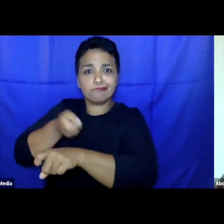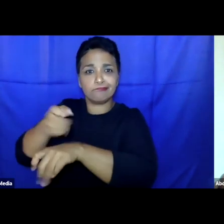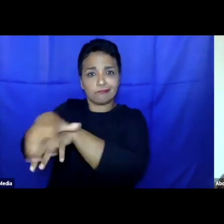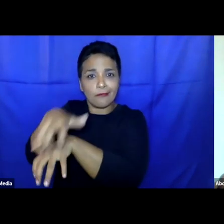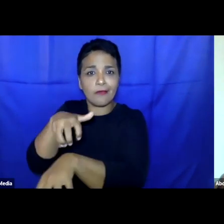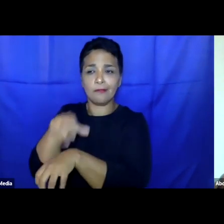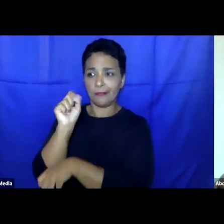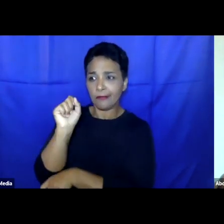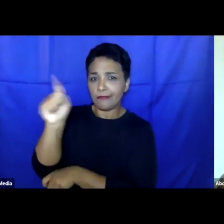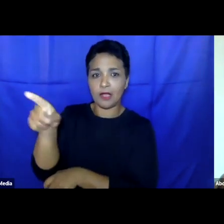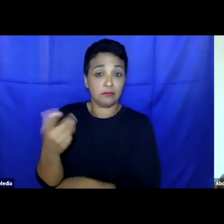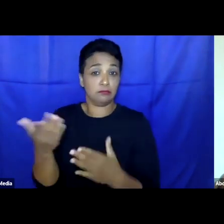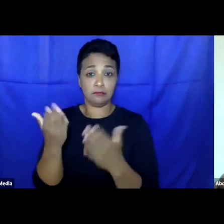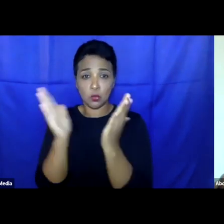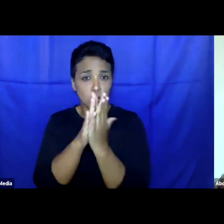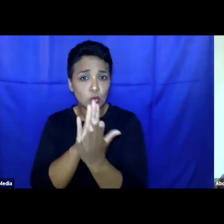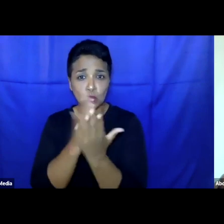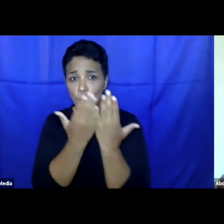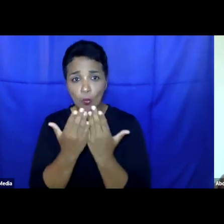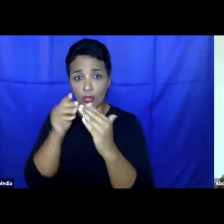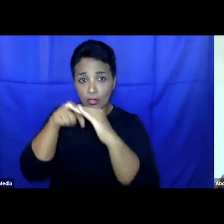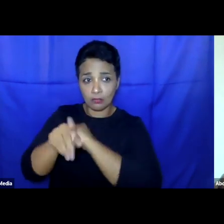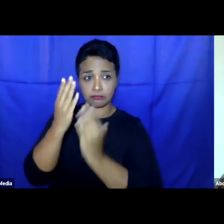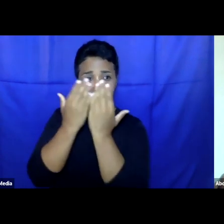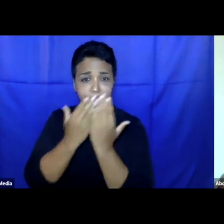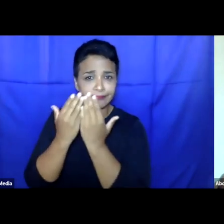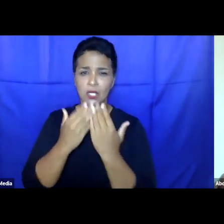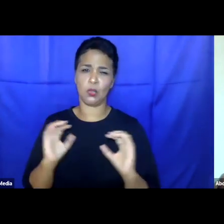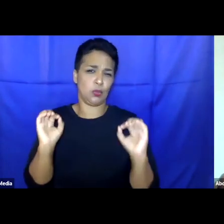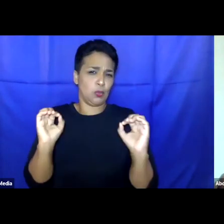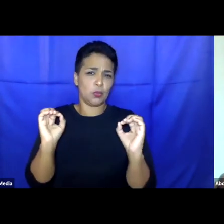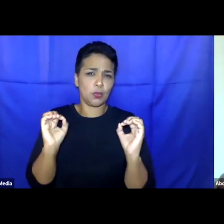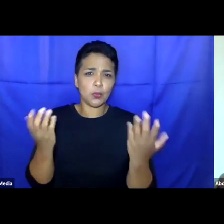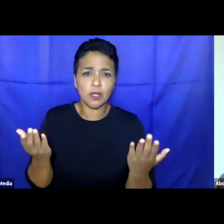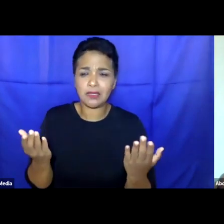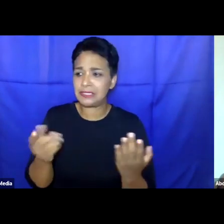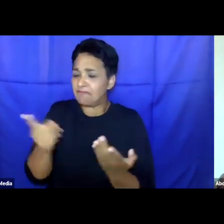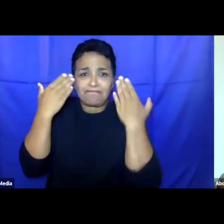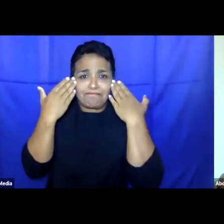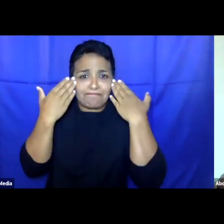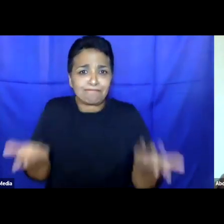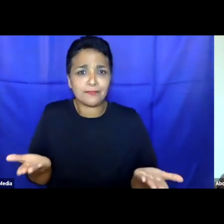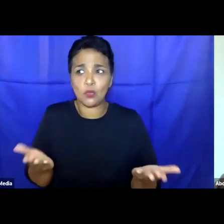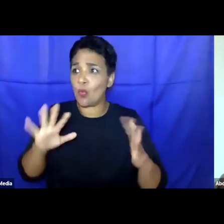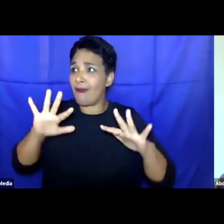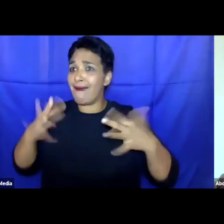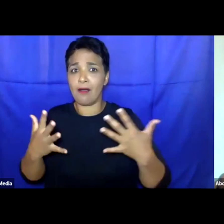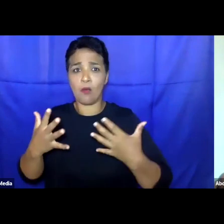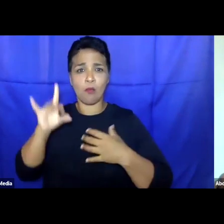knowledge of other means of surviving other than only rearing